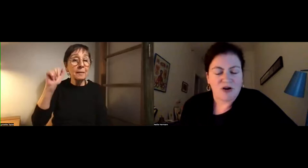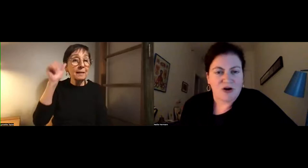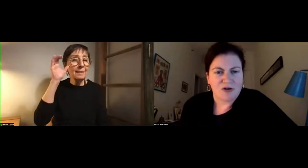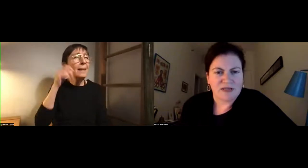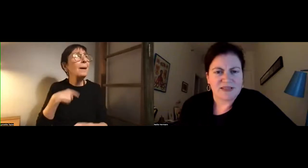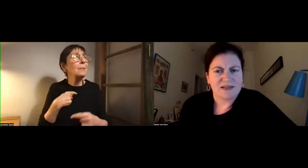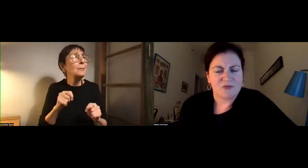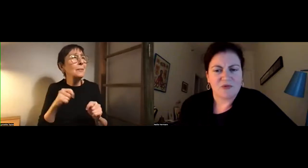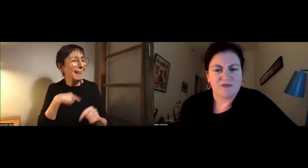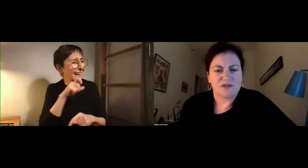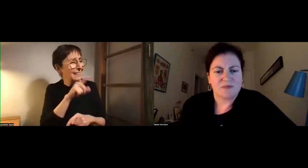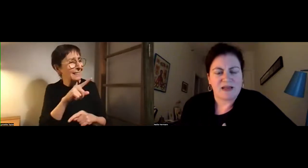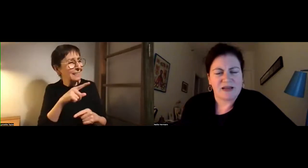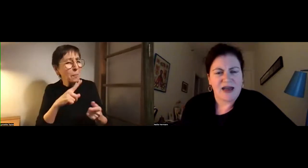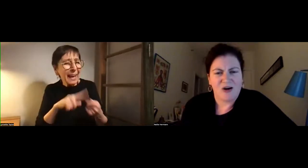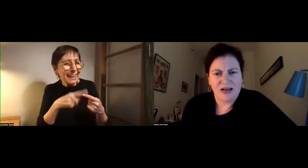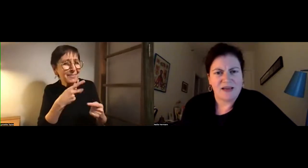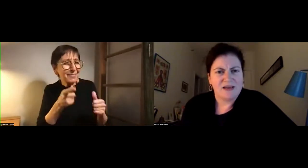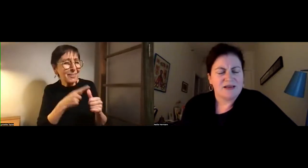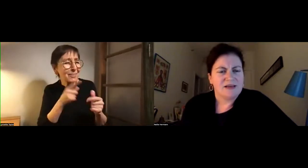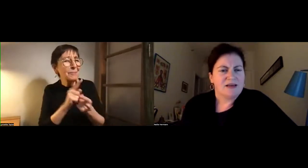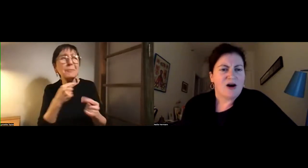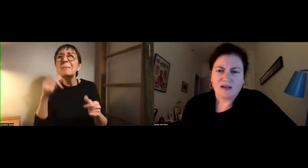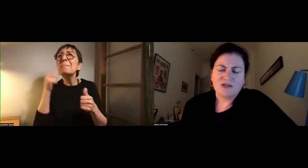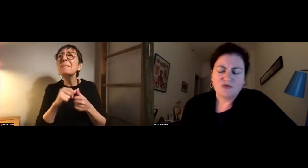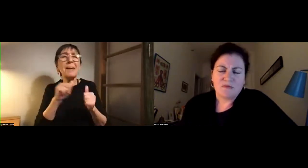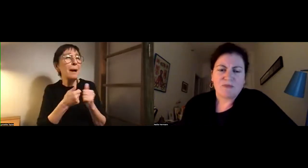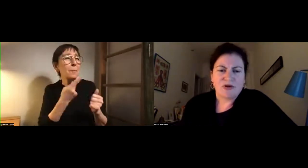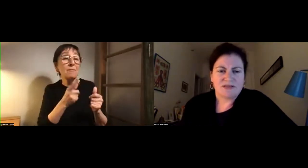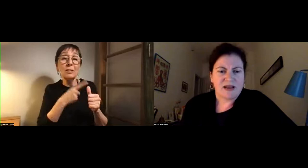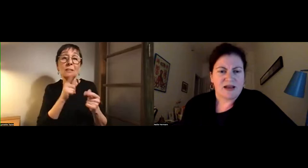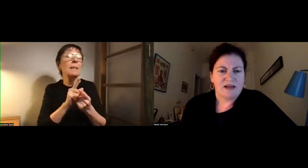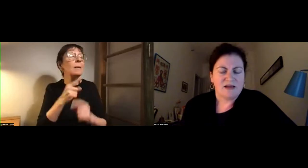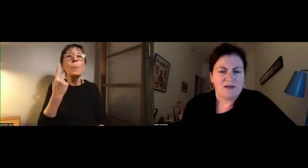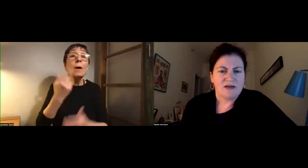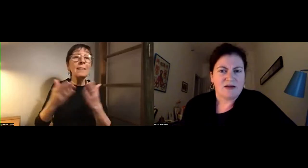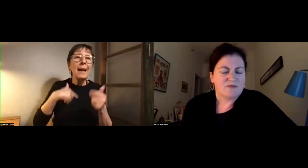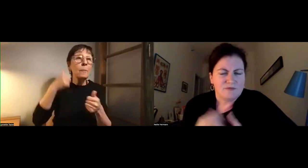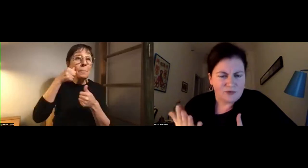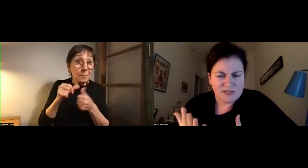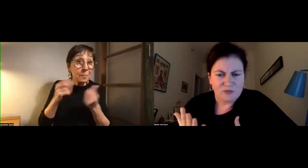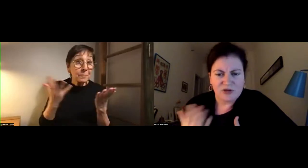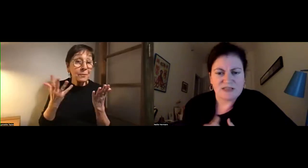to recall exactly when we first met and how. And all I do remember is that